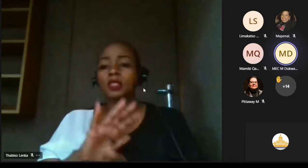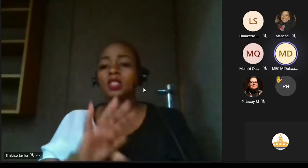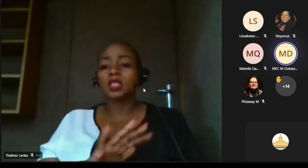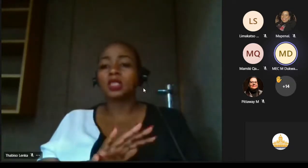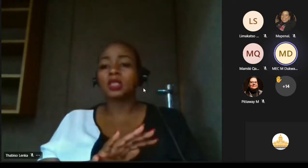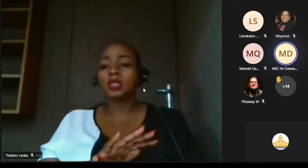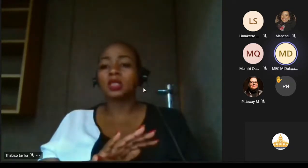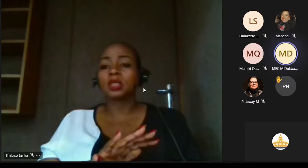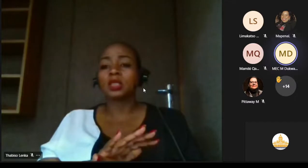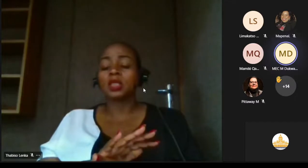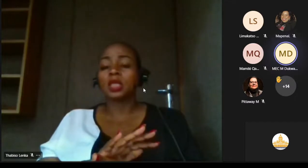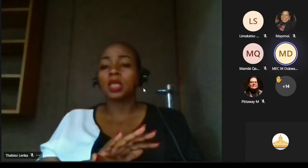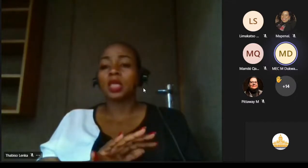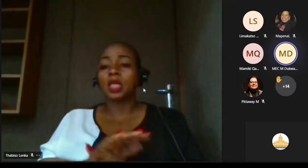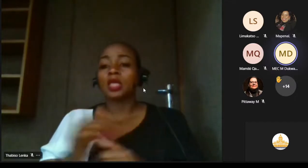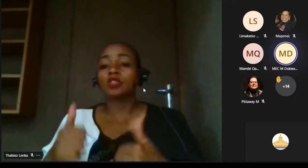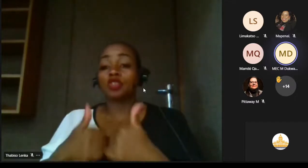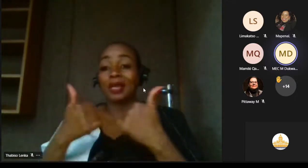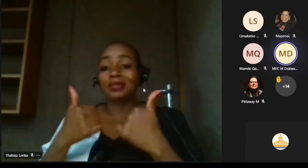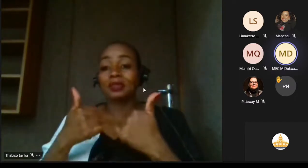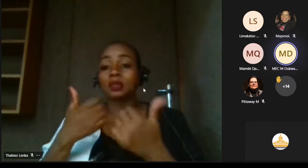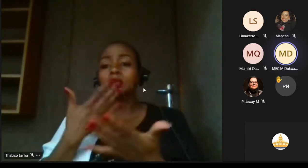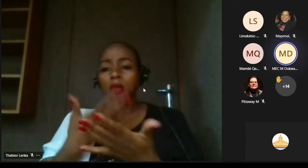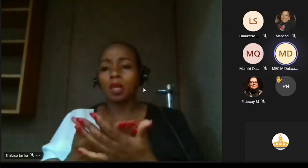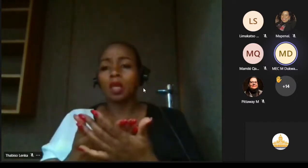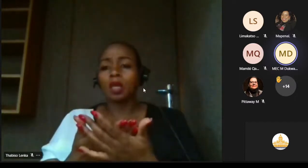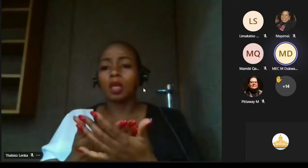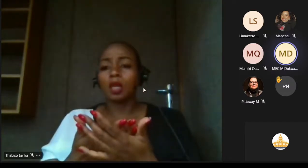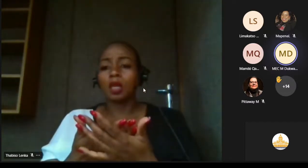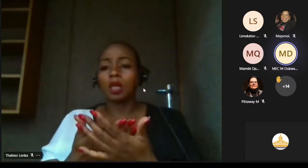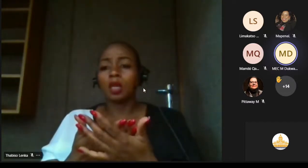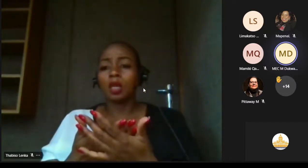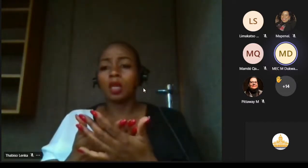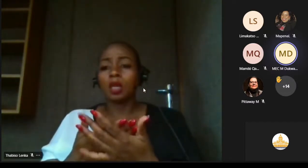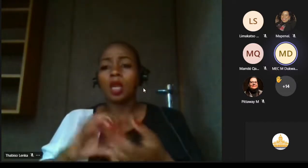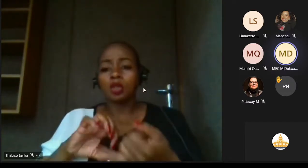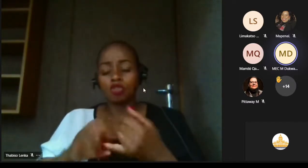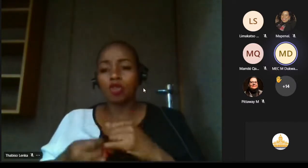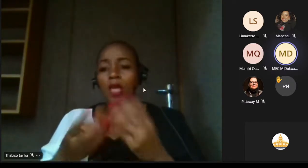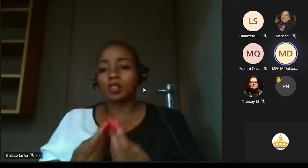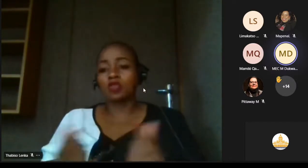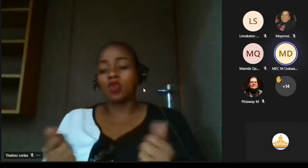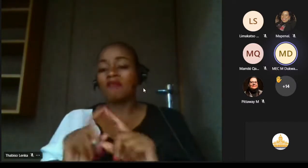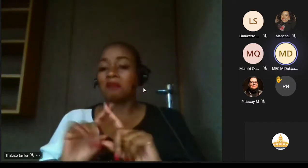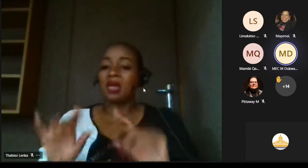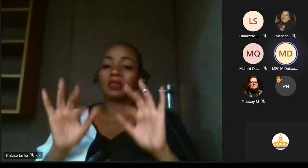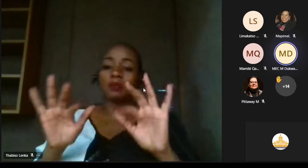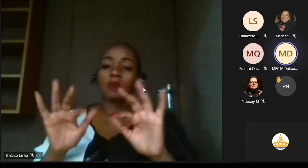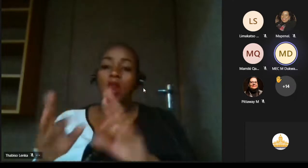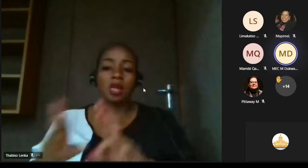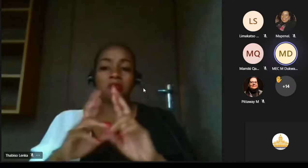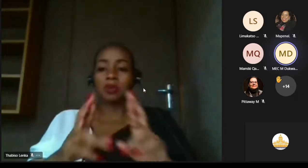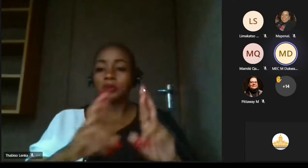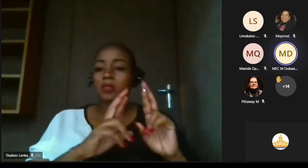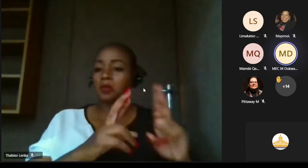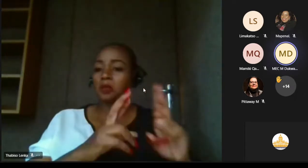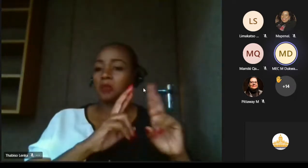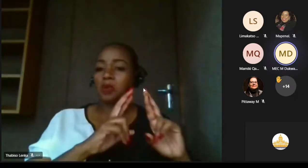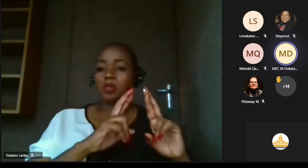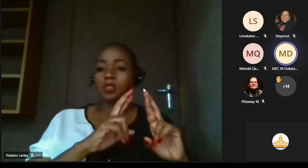instances, these challenges could have been avoided, but for lack of accountability by political and